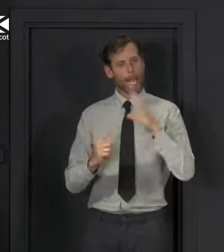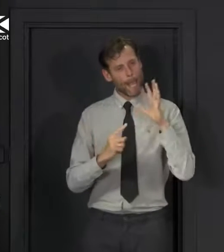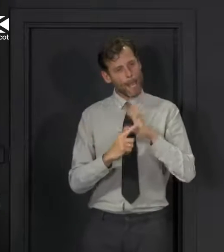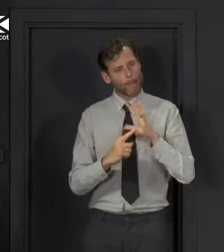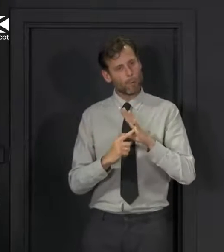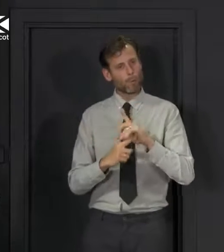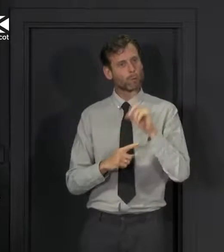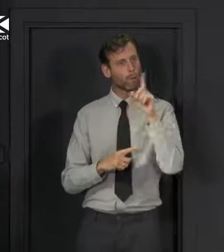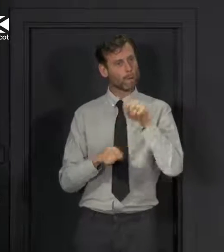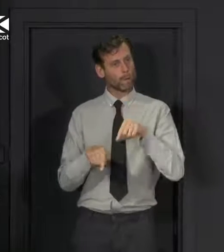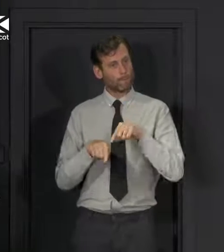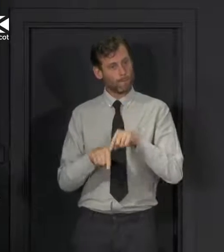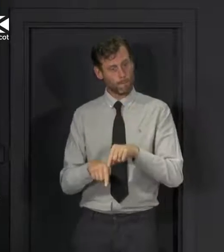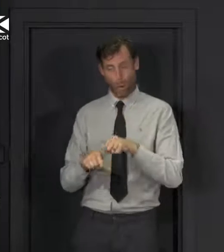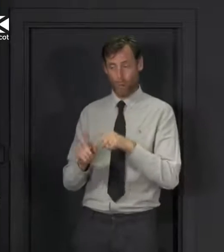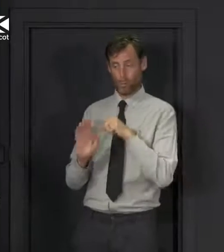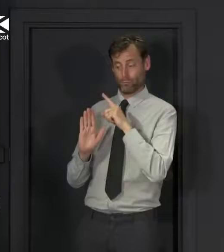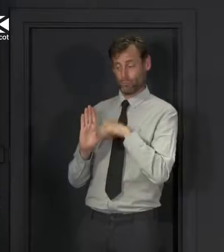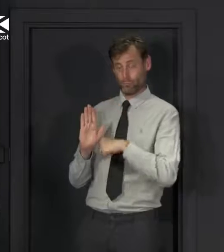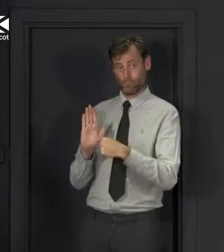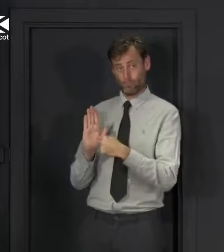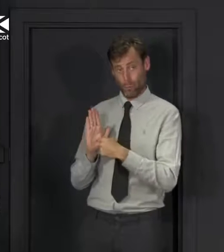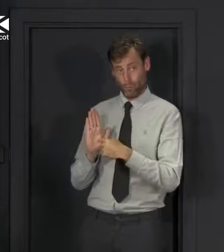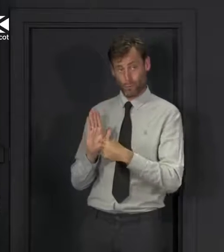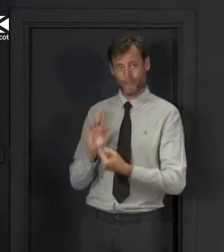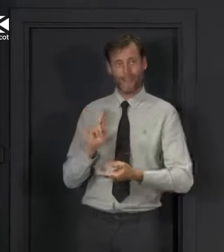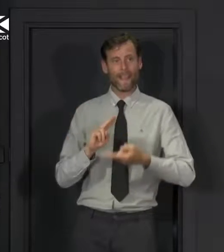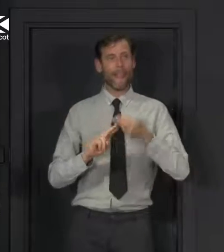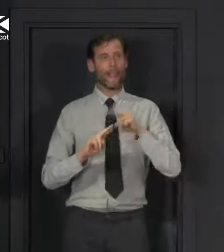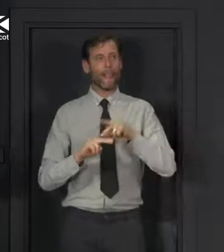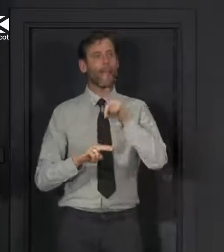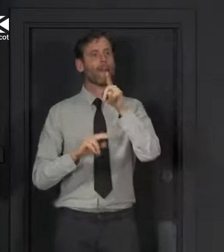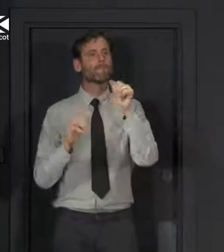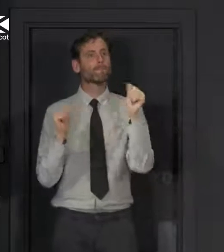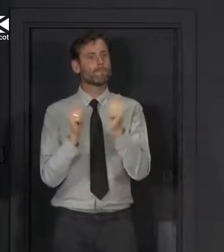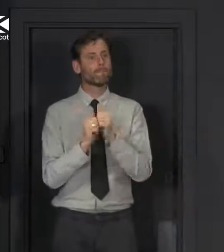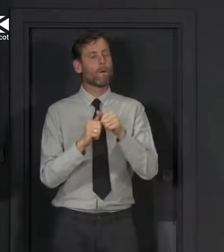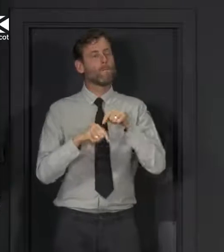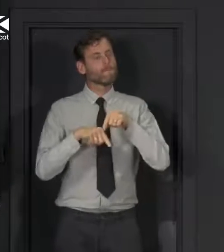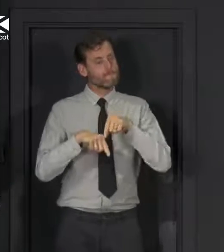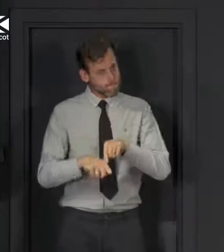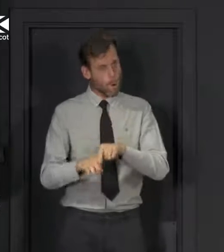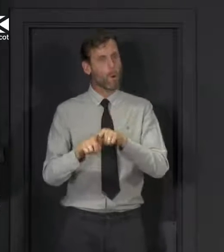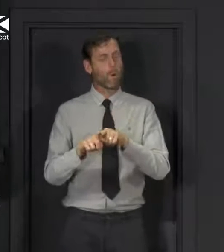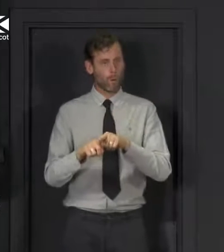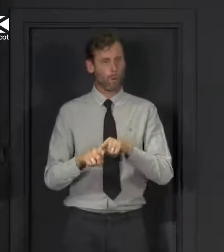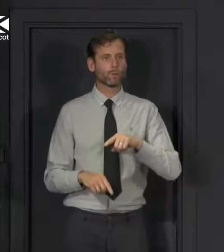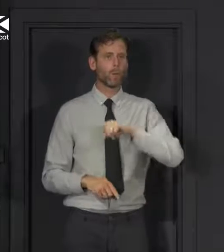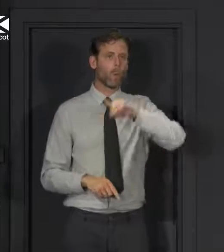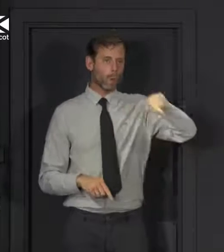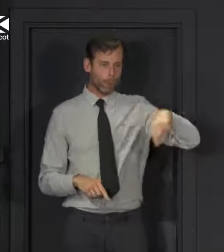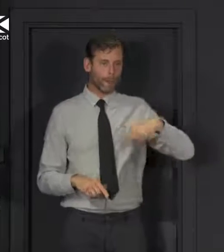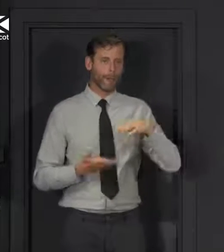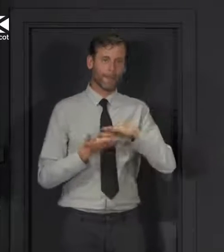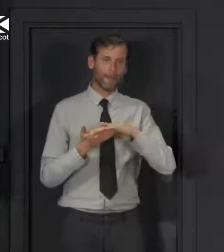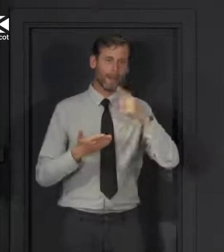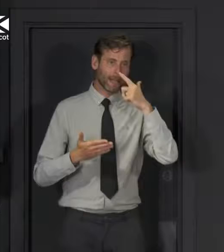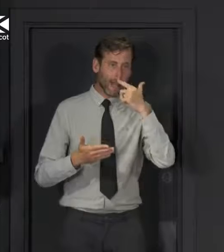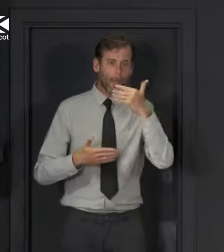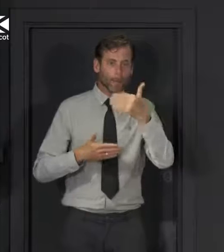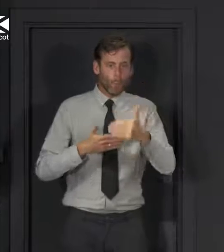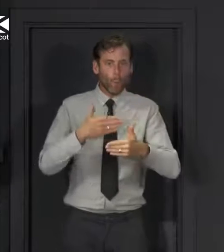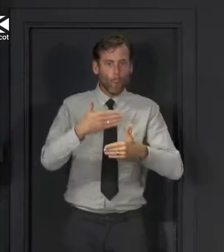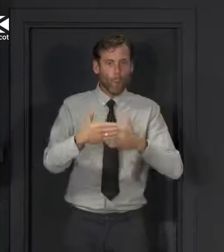of sticking to those rules, because by doing that, we move ever closer to being able to